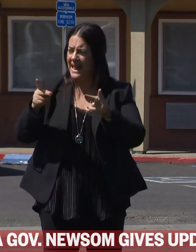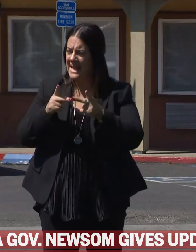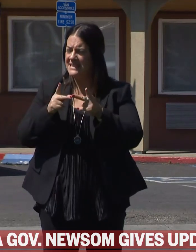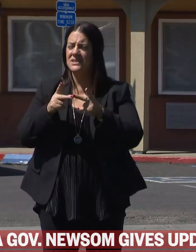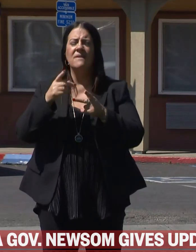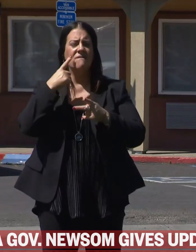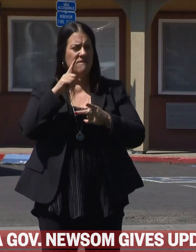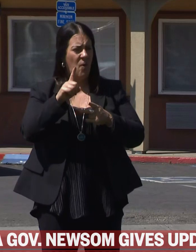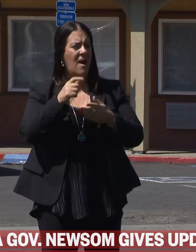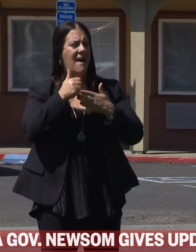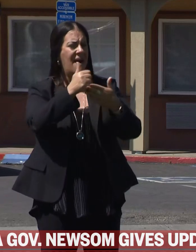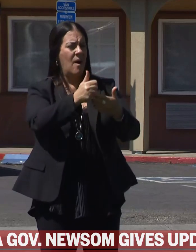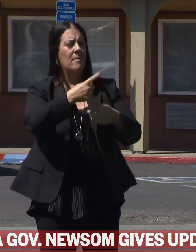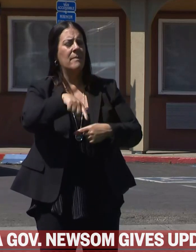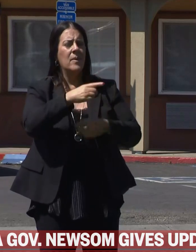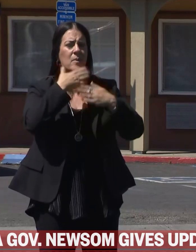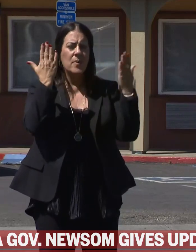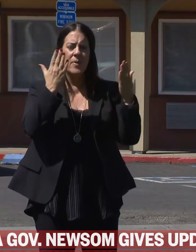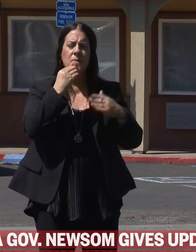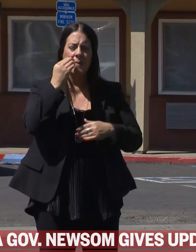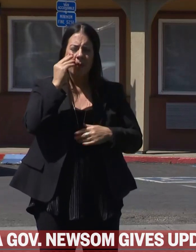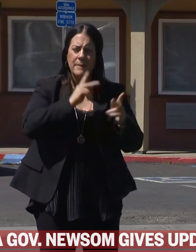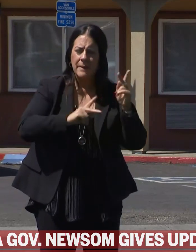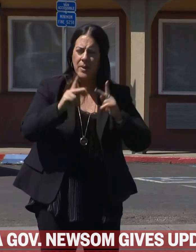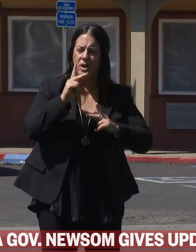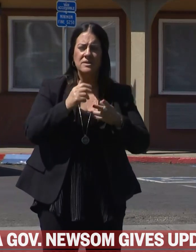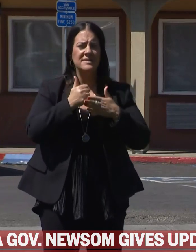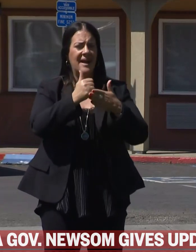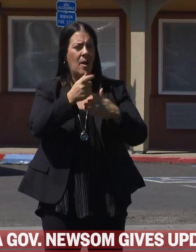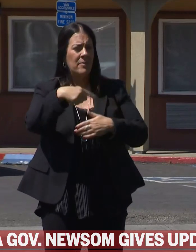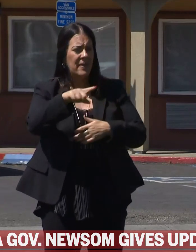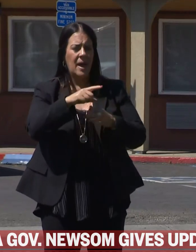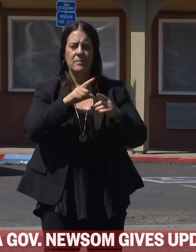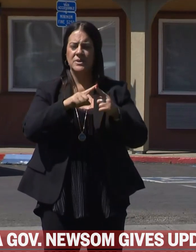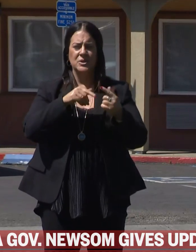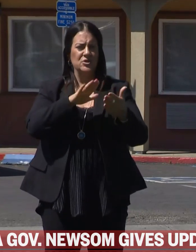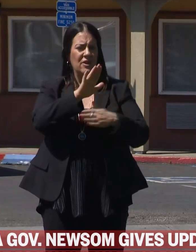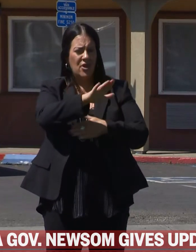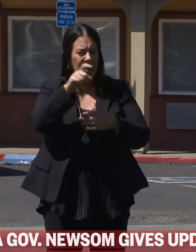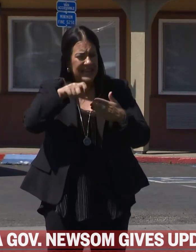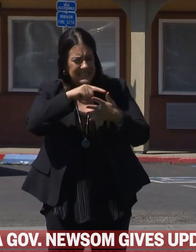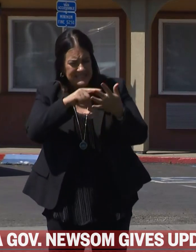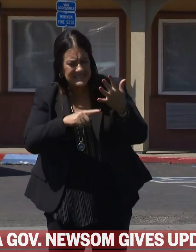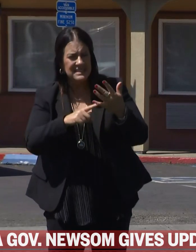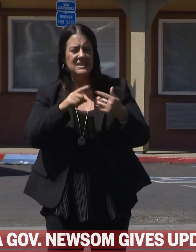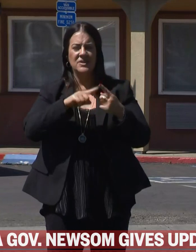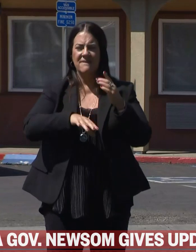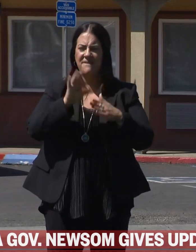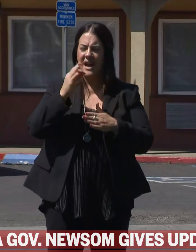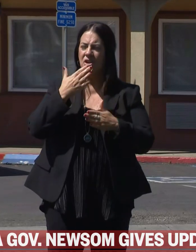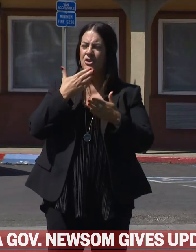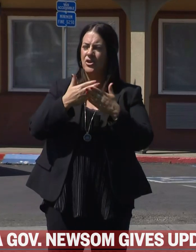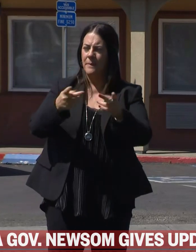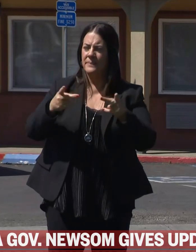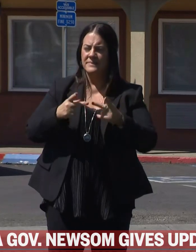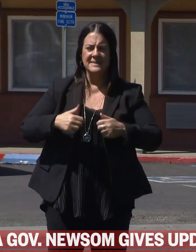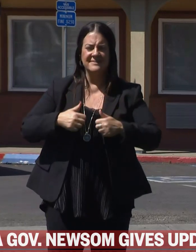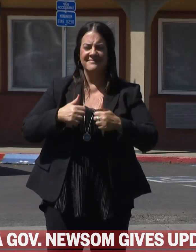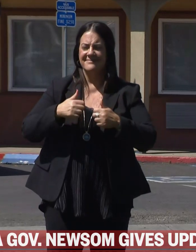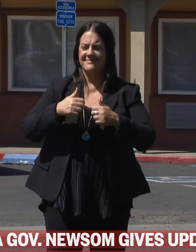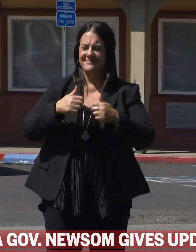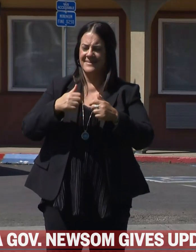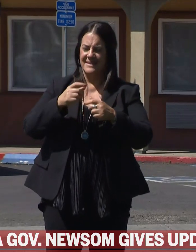serve their needs, to address their underlying conditions, and to keep them housed. And